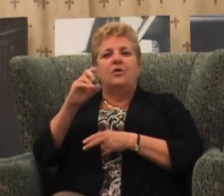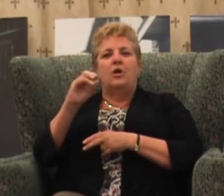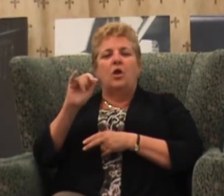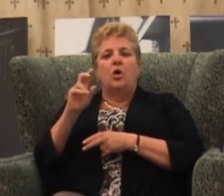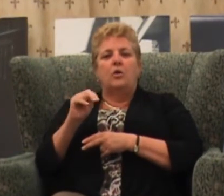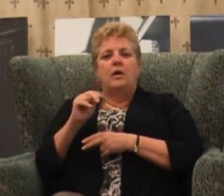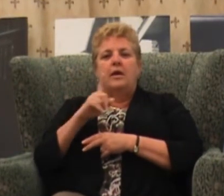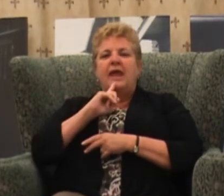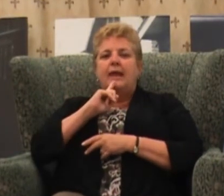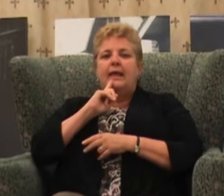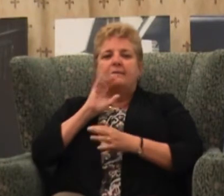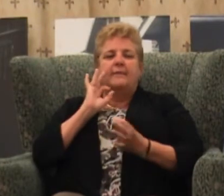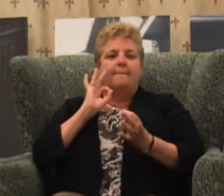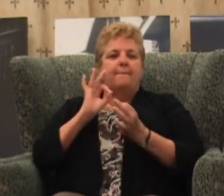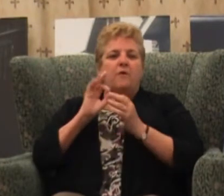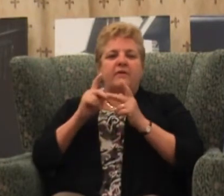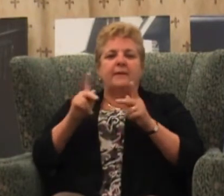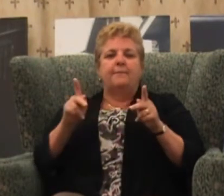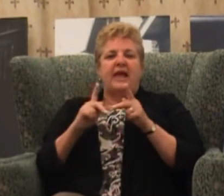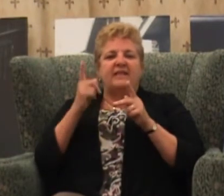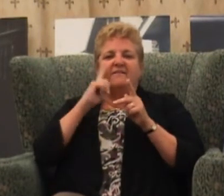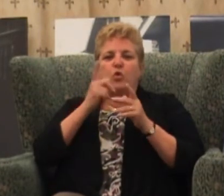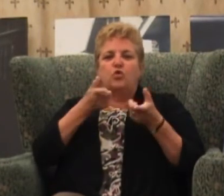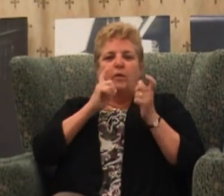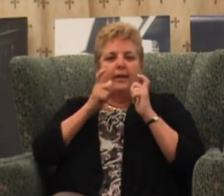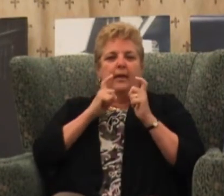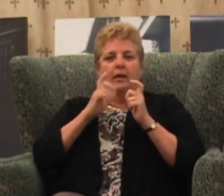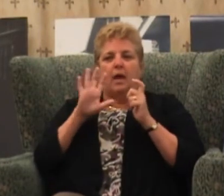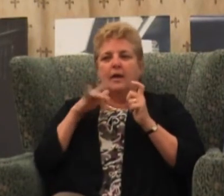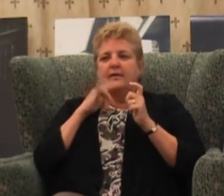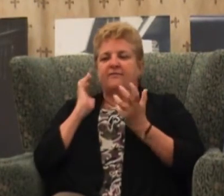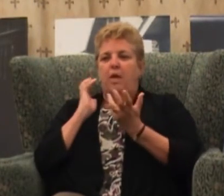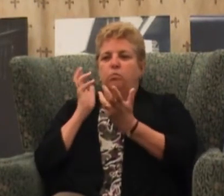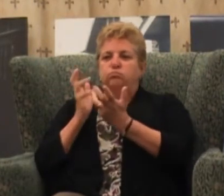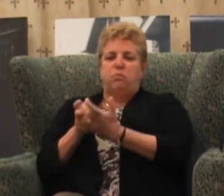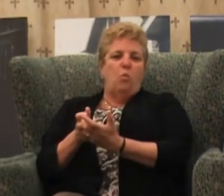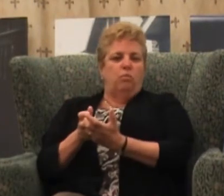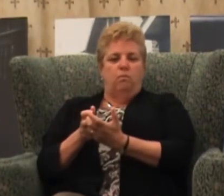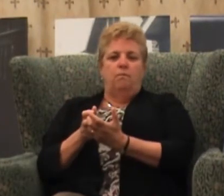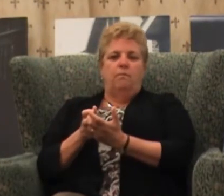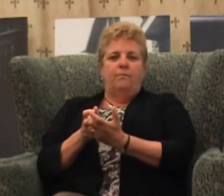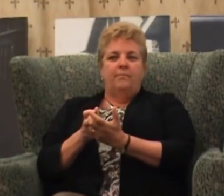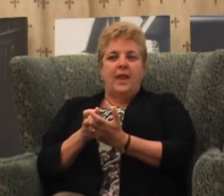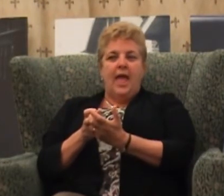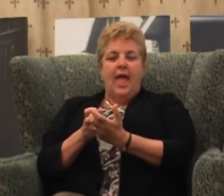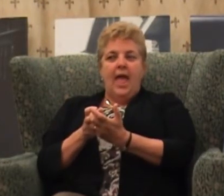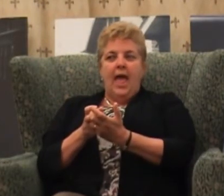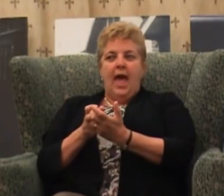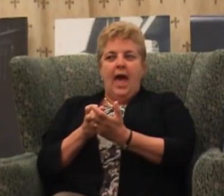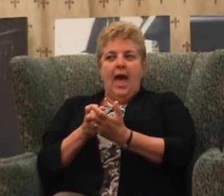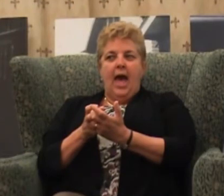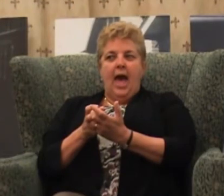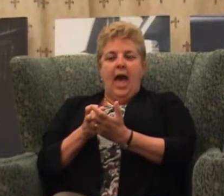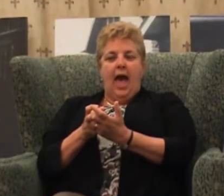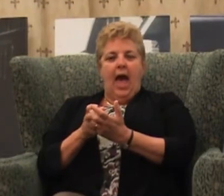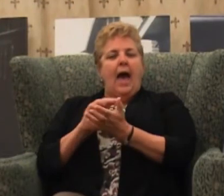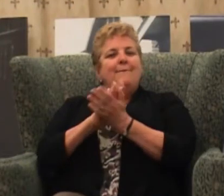for drinking. I was right at home. And you see, I went and became a law clerk for a guy who was